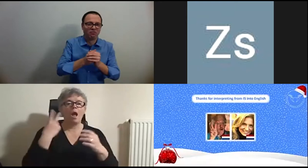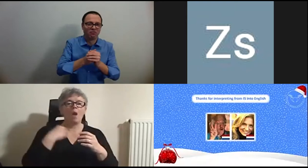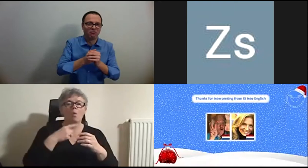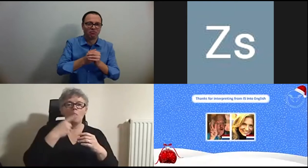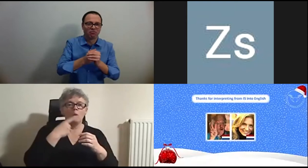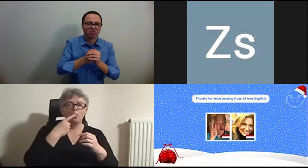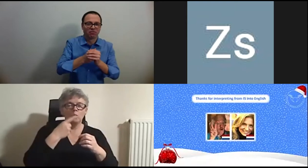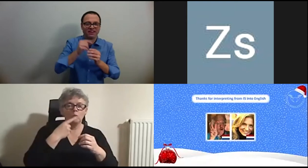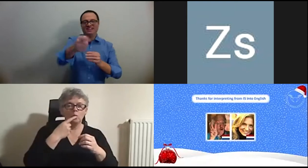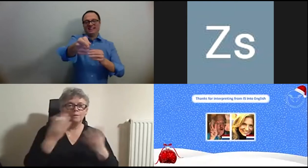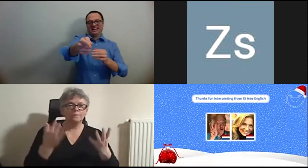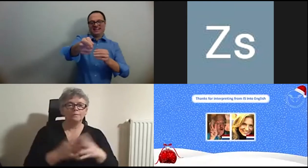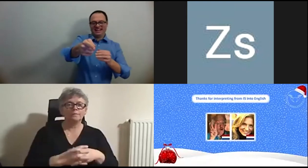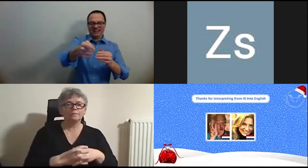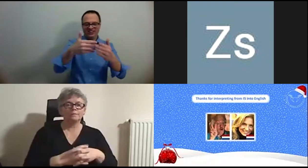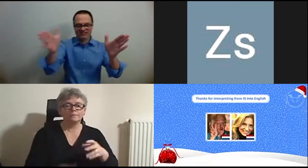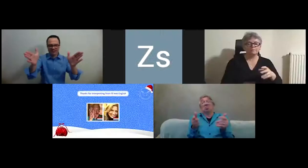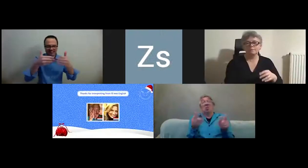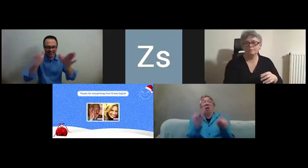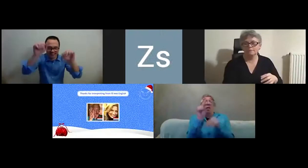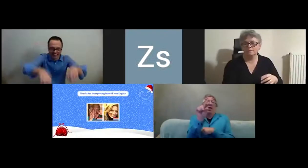Unable to start our video.